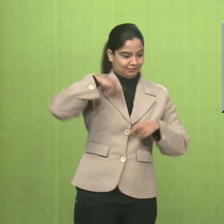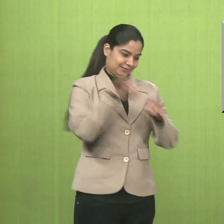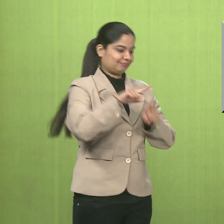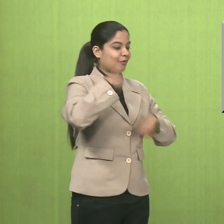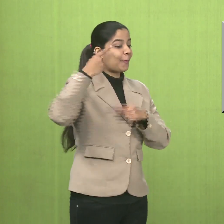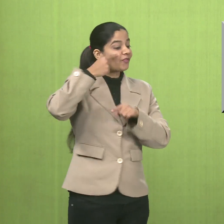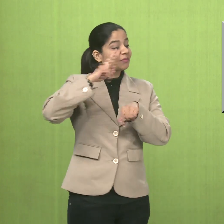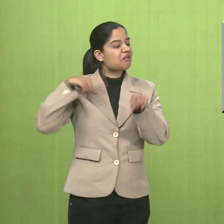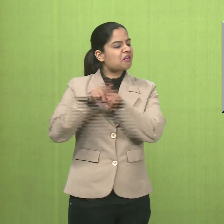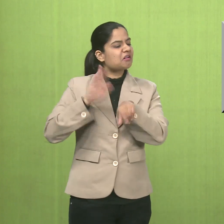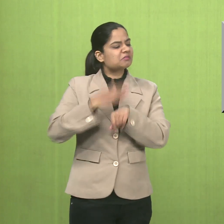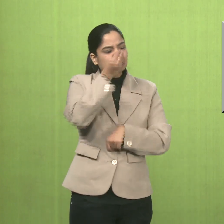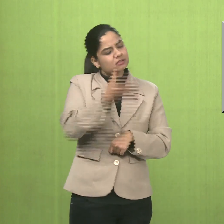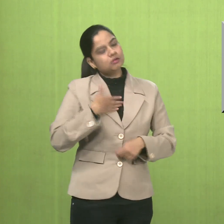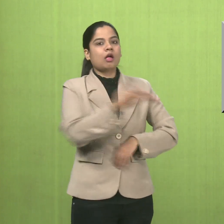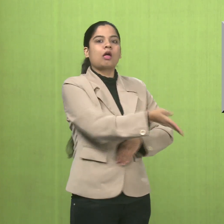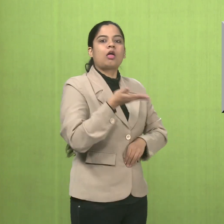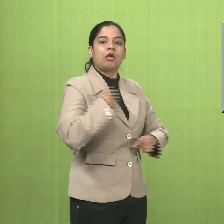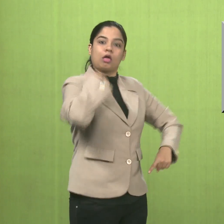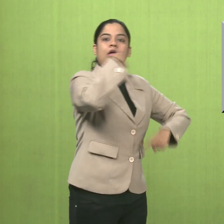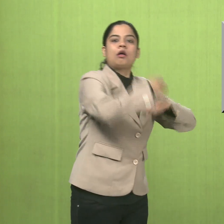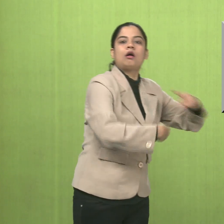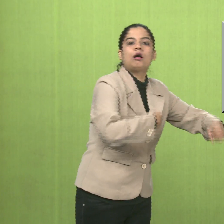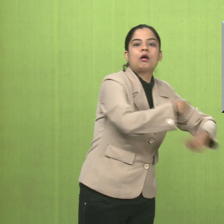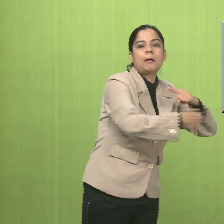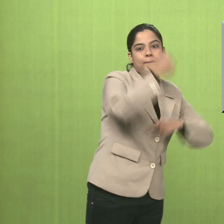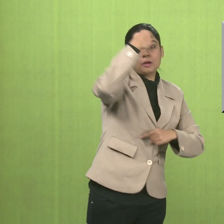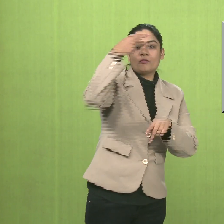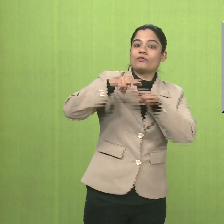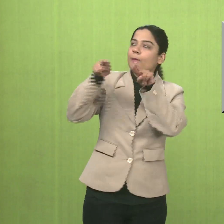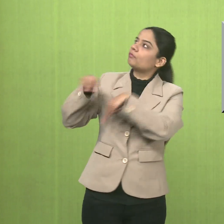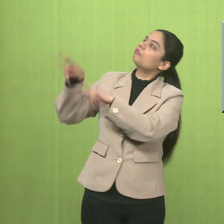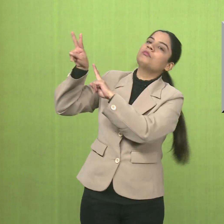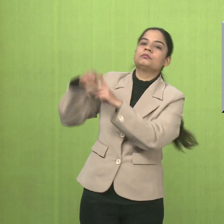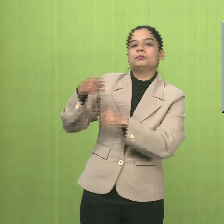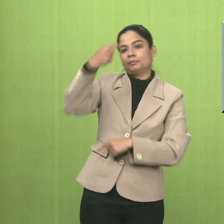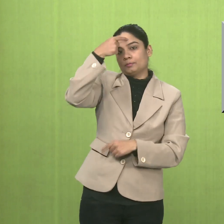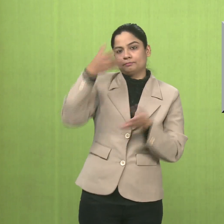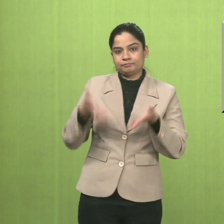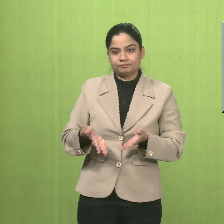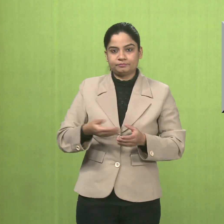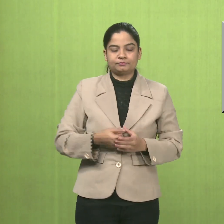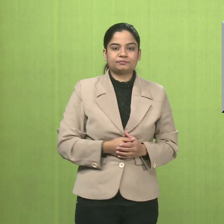fights, etc., and becoming insecure about it, and then in turn doing the same kind of crimes that they see in the family.